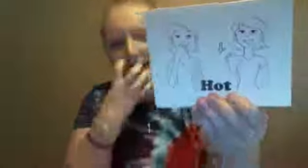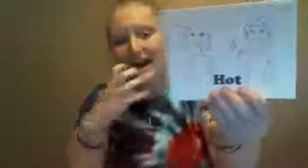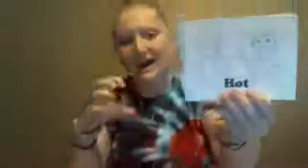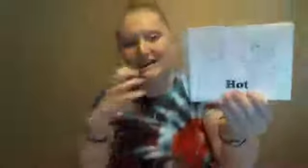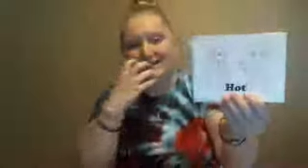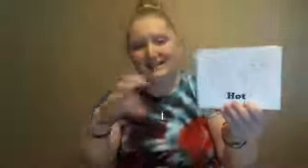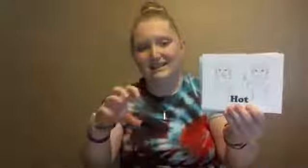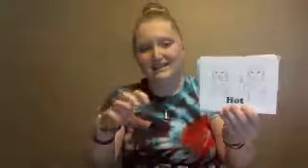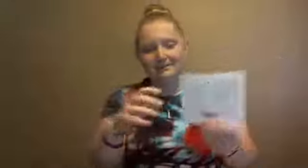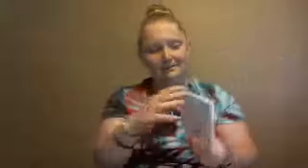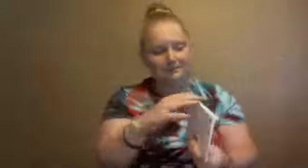Hot.